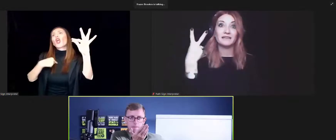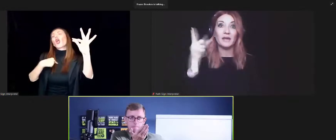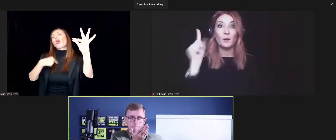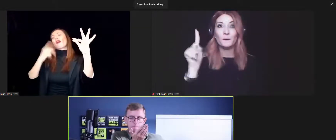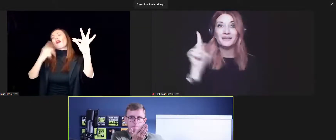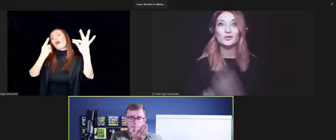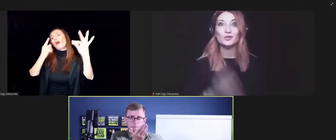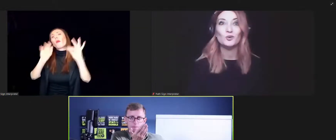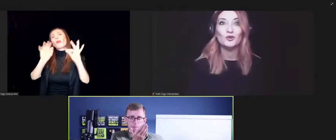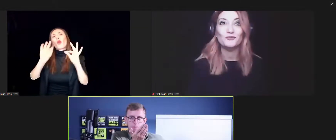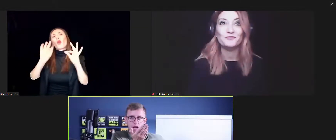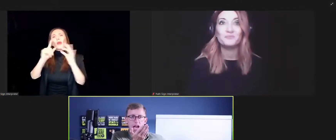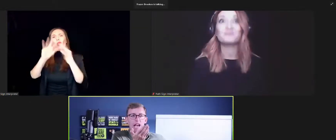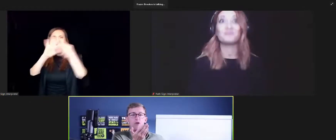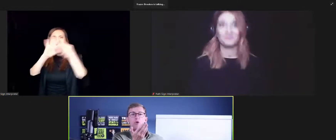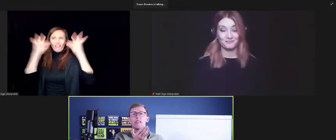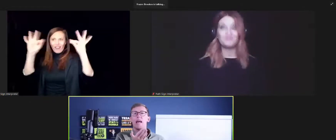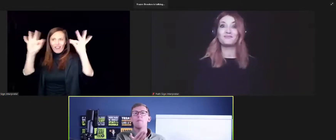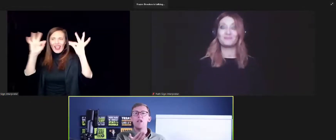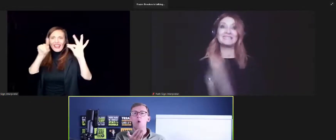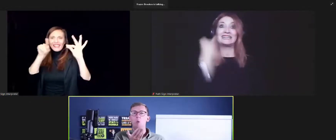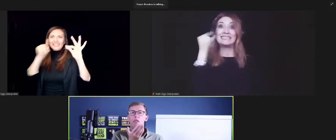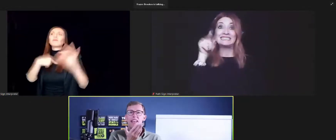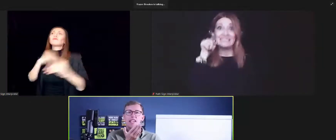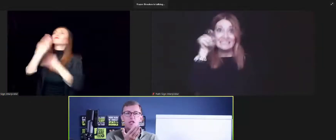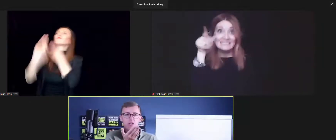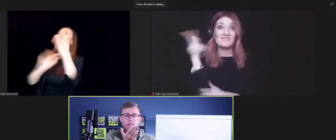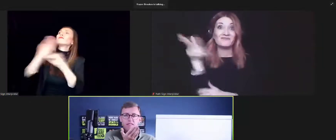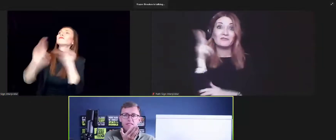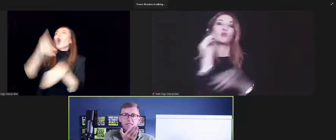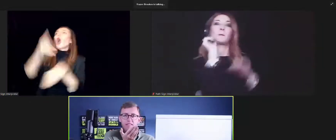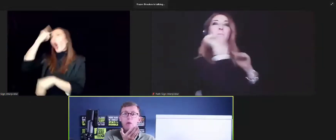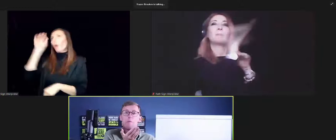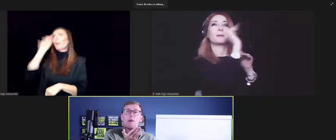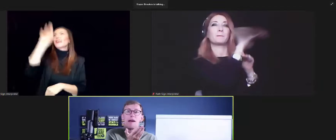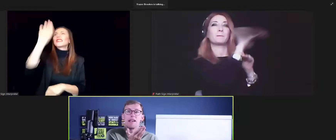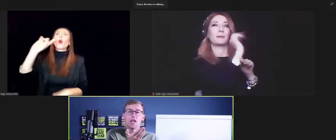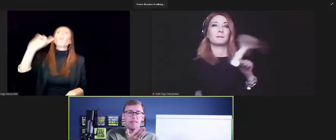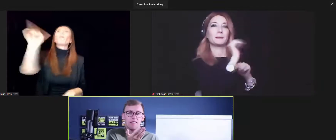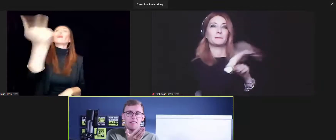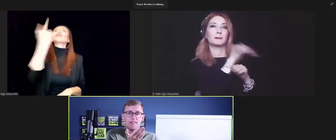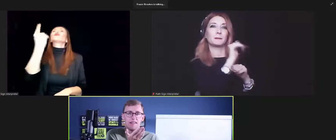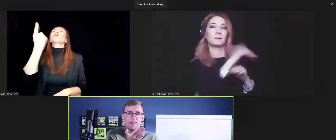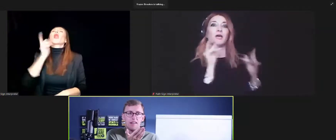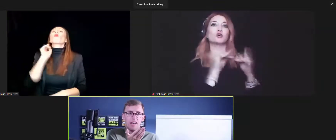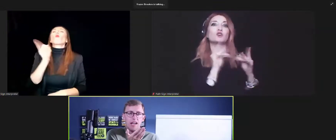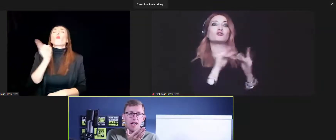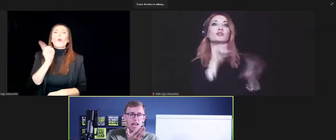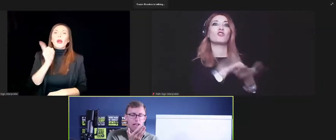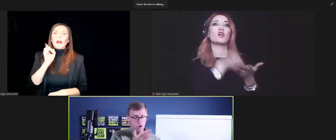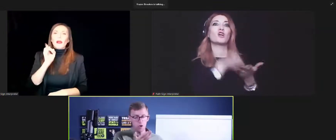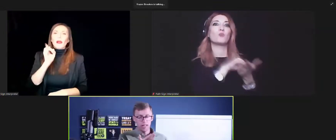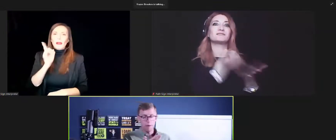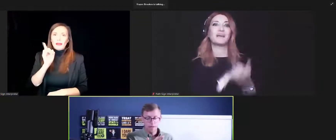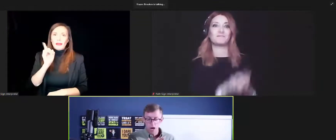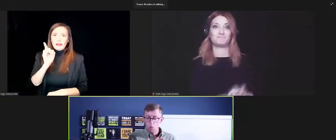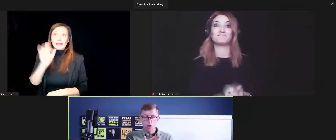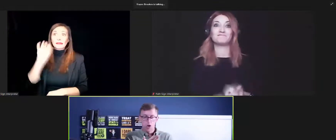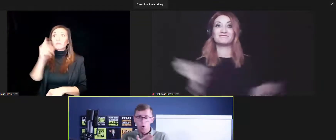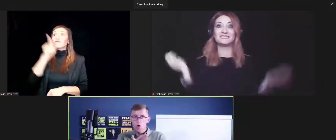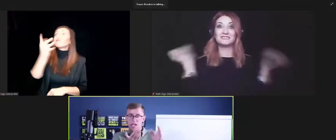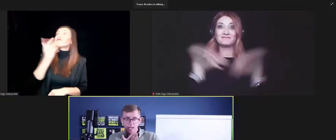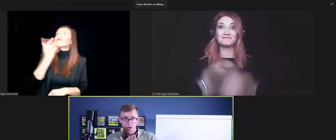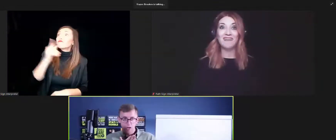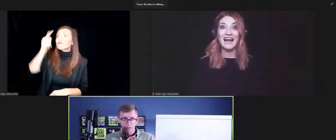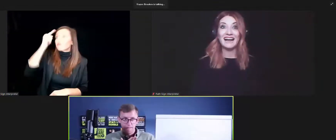is. If you could let me know what that is, that would be amazing. If you could let me know what